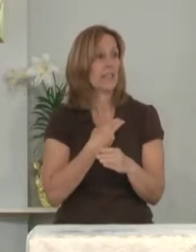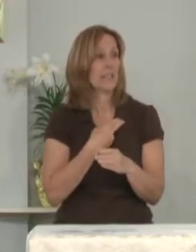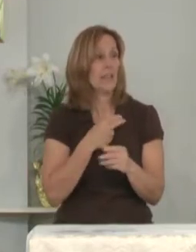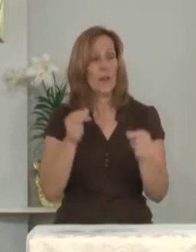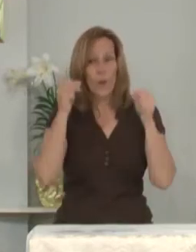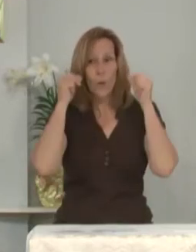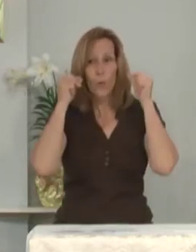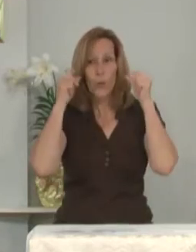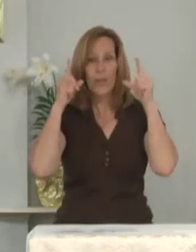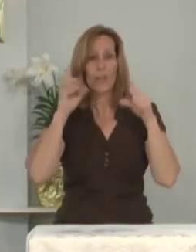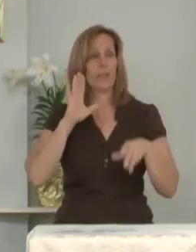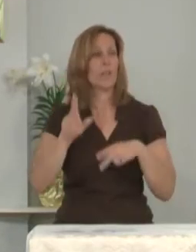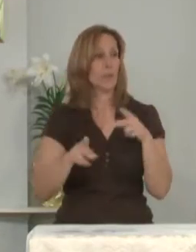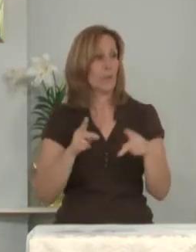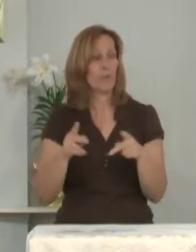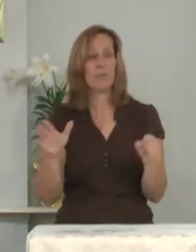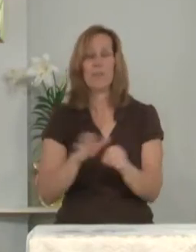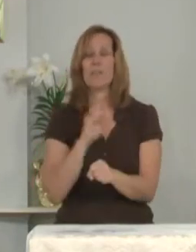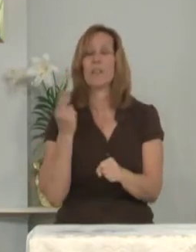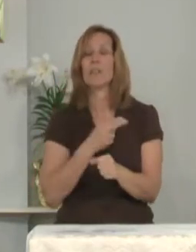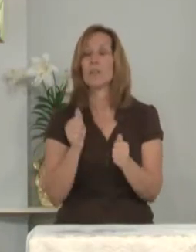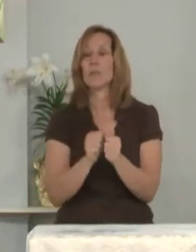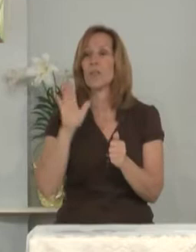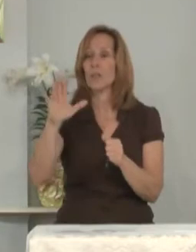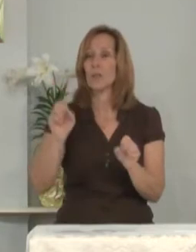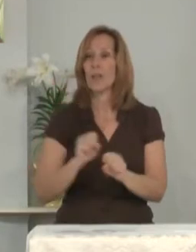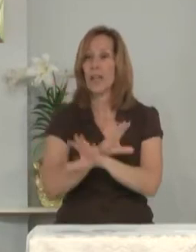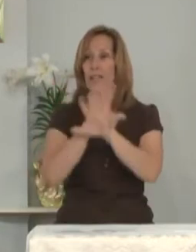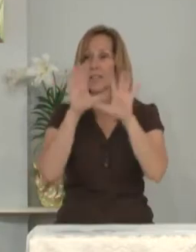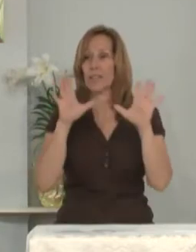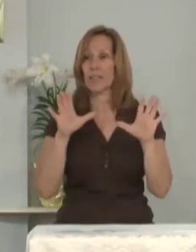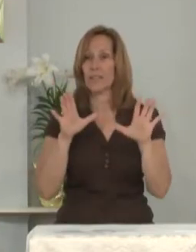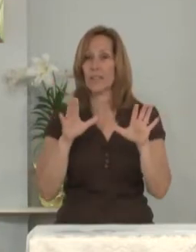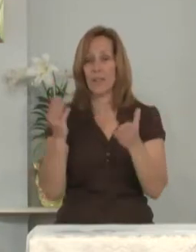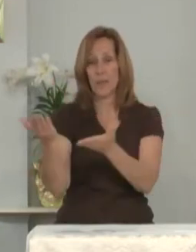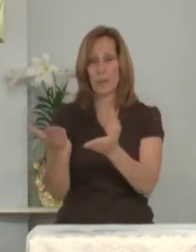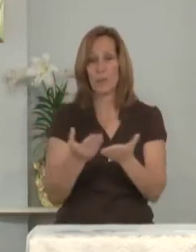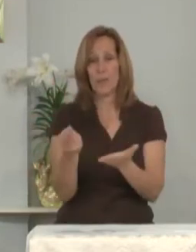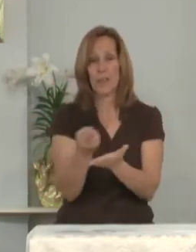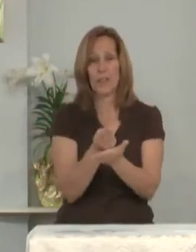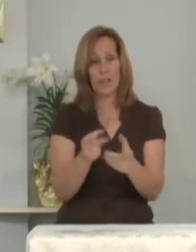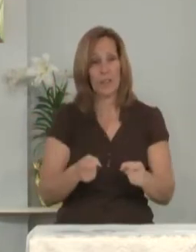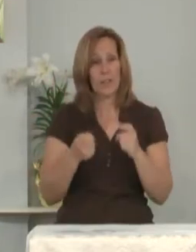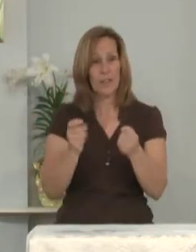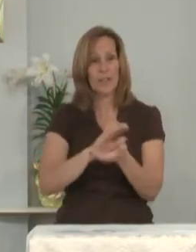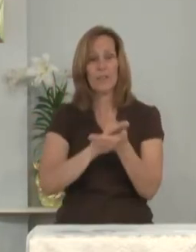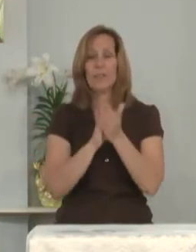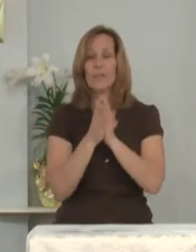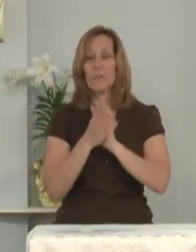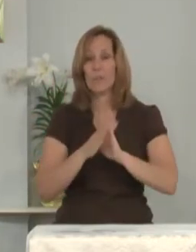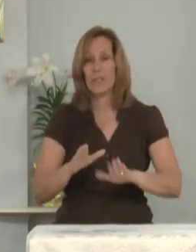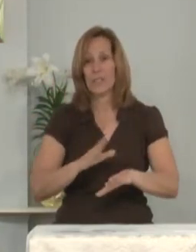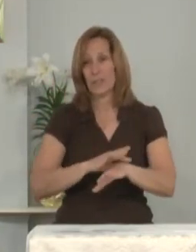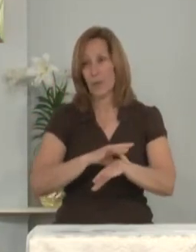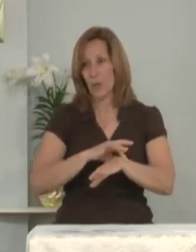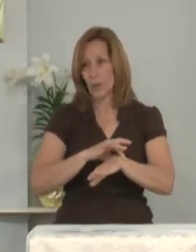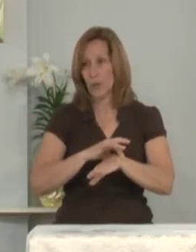Awake your people. Fill us with your light. Bring the gift of peace on earth.